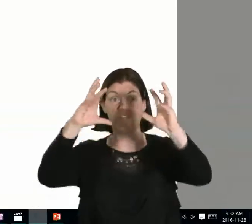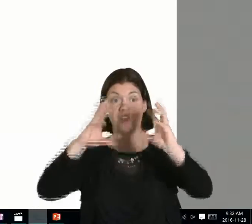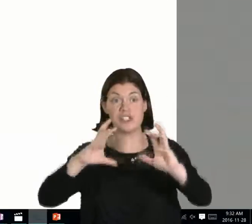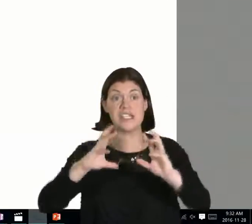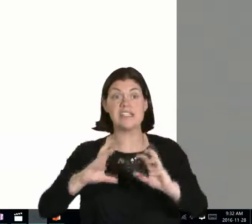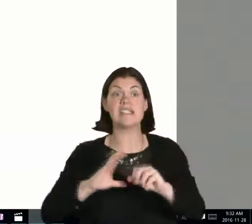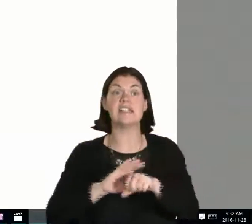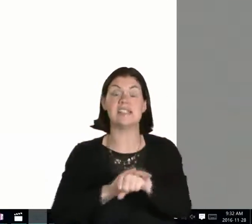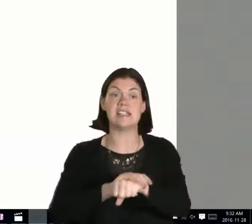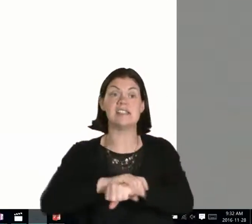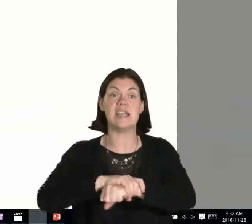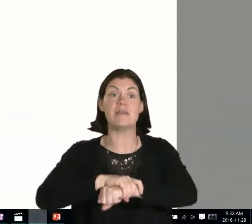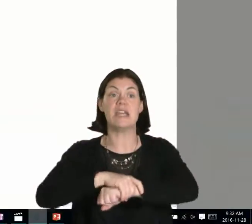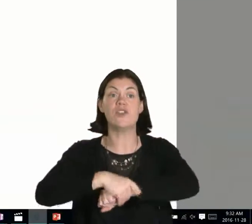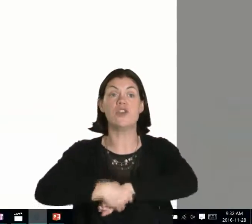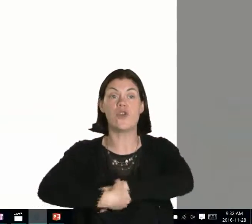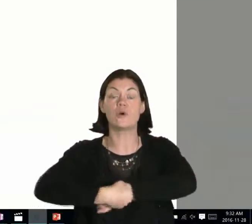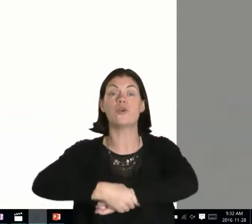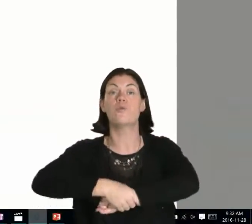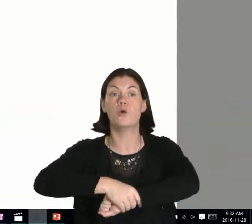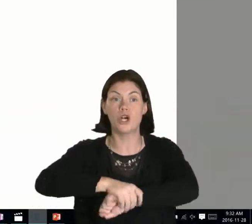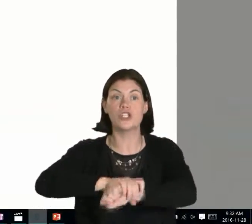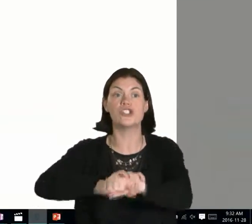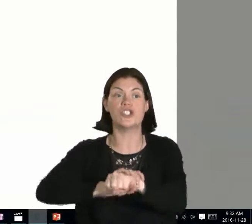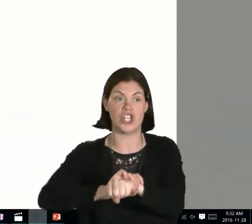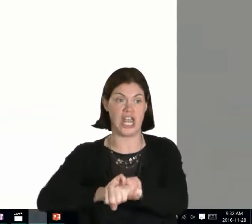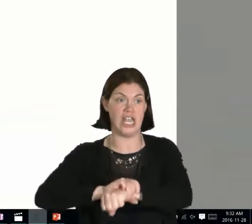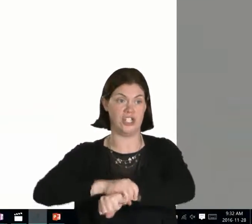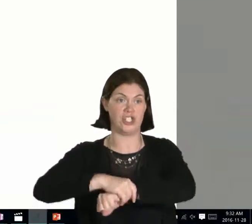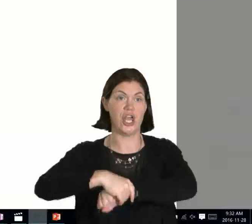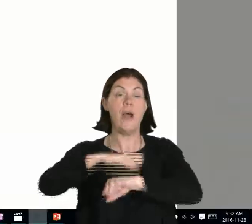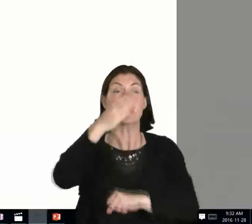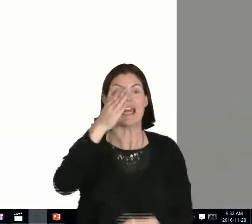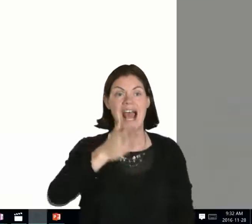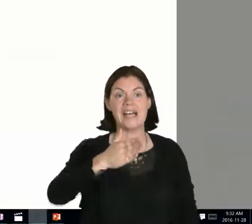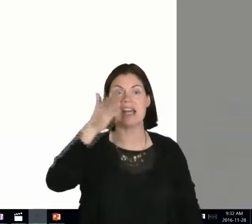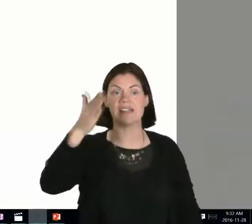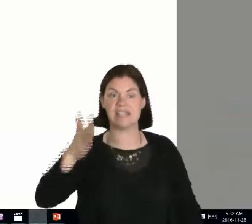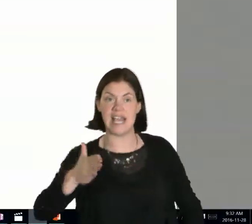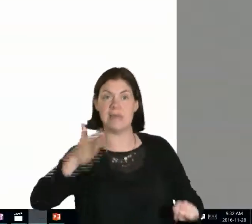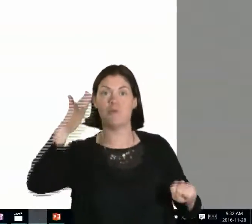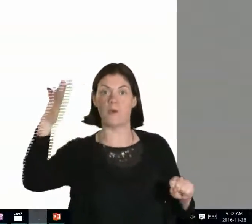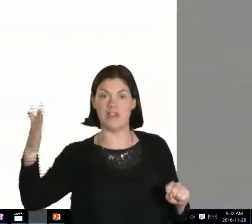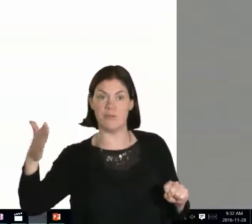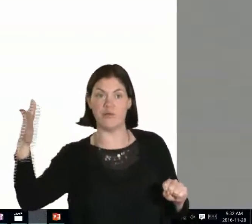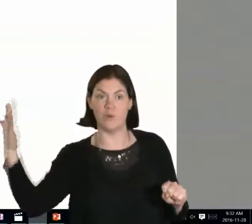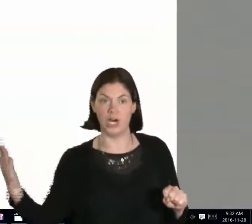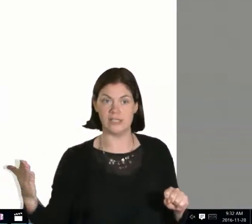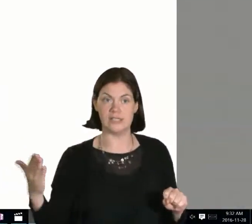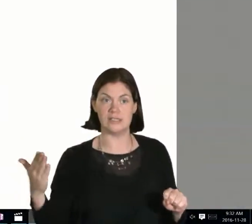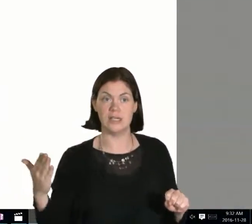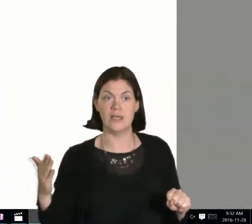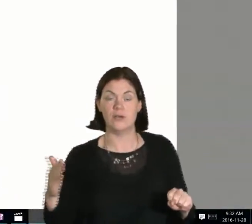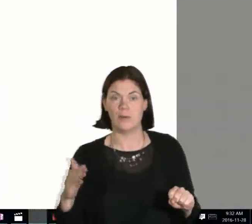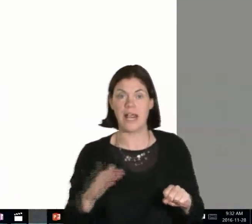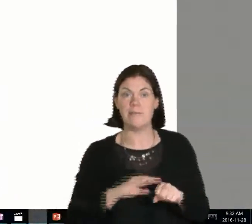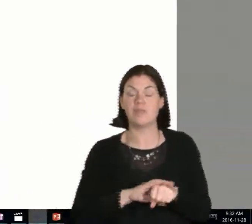during the verses, it stays the same even though the words change, but it has that same rhythm of